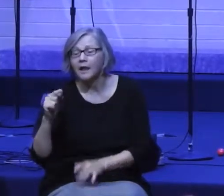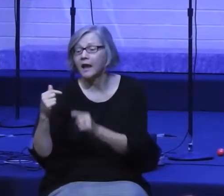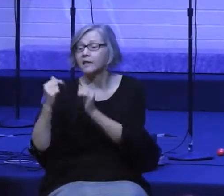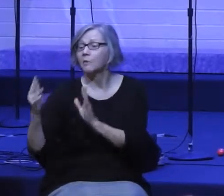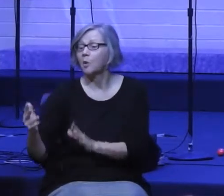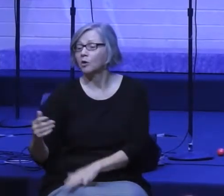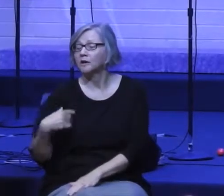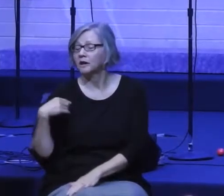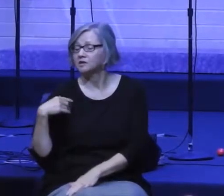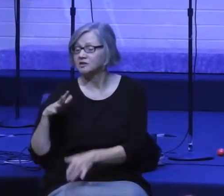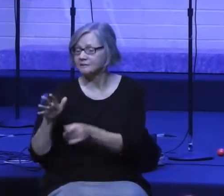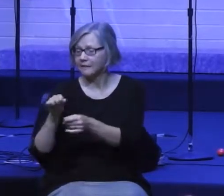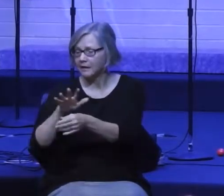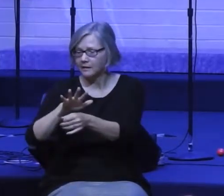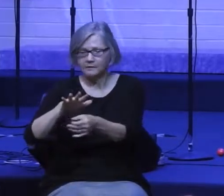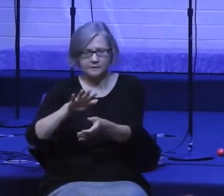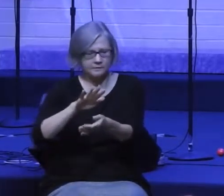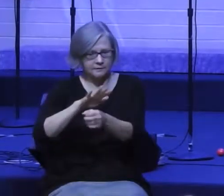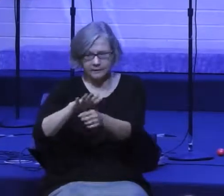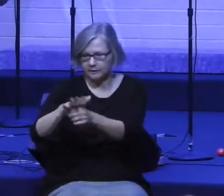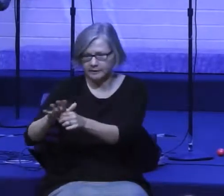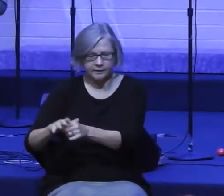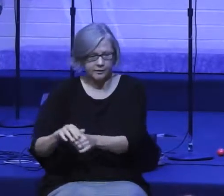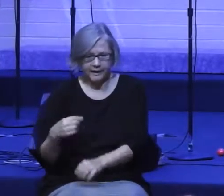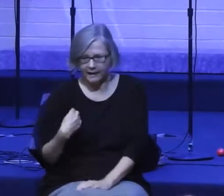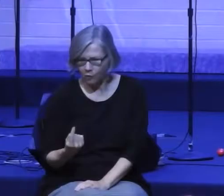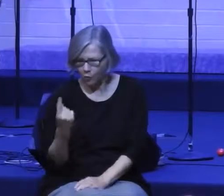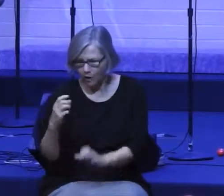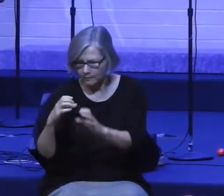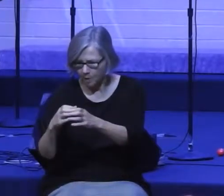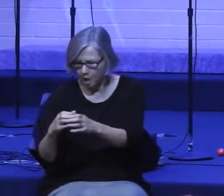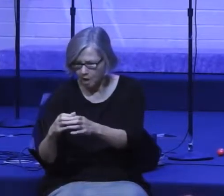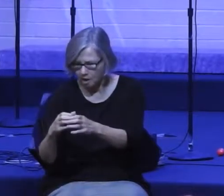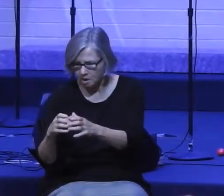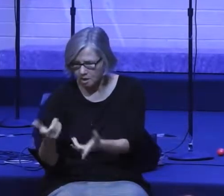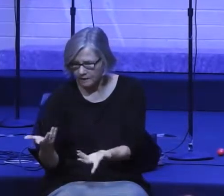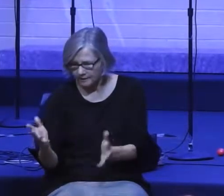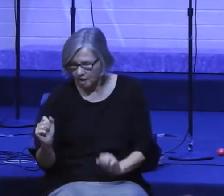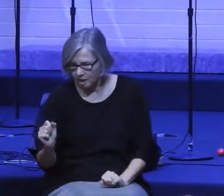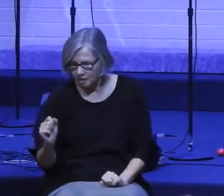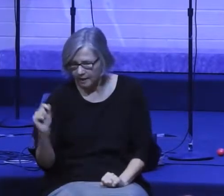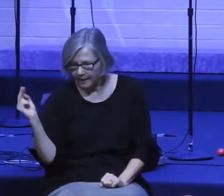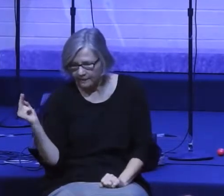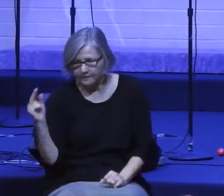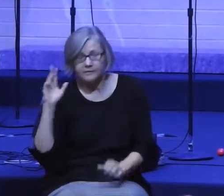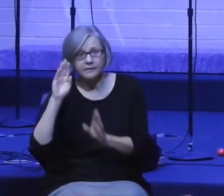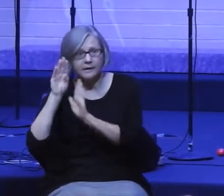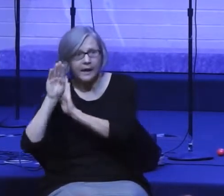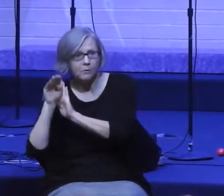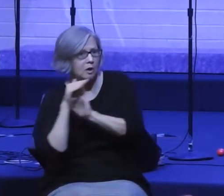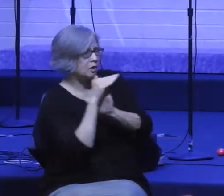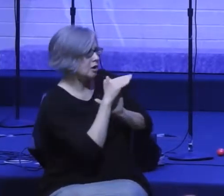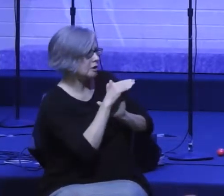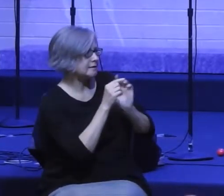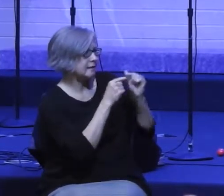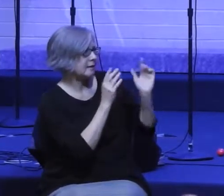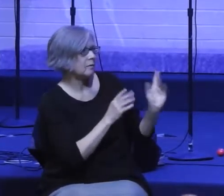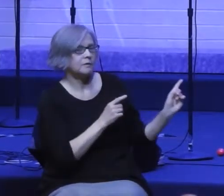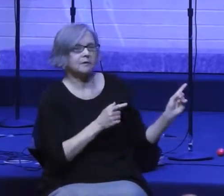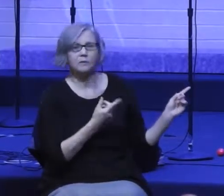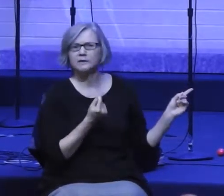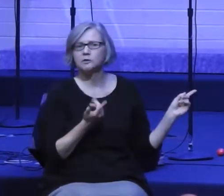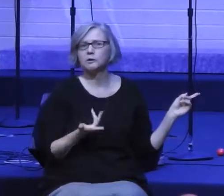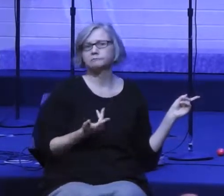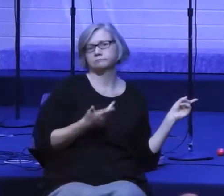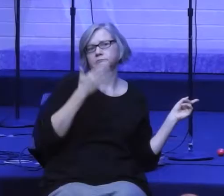But I was thinking about professional pool players, right? You ever watch a game of billiards on TV? Right, so it's like, you